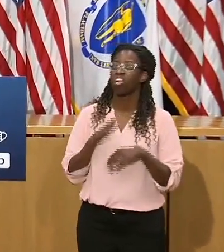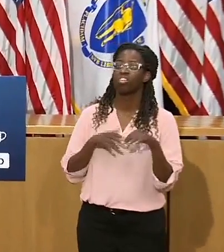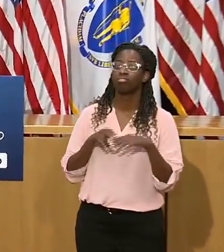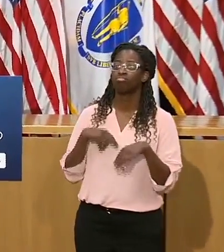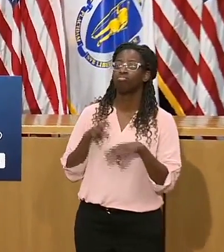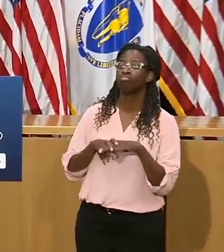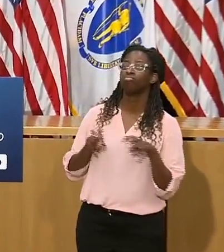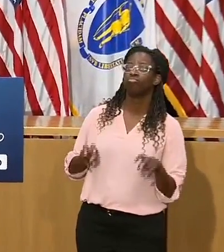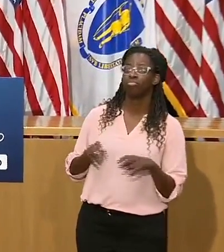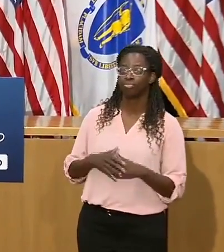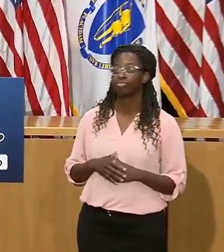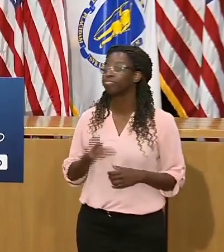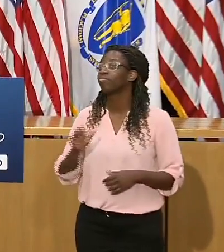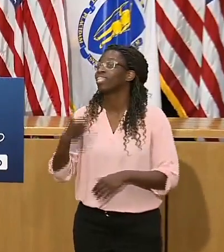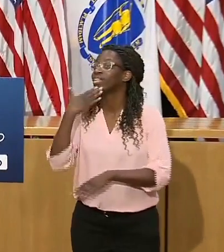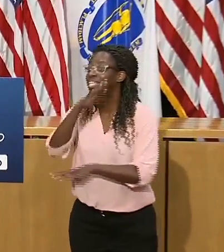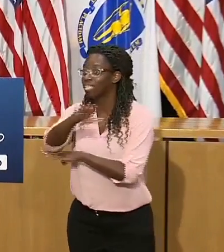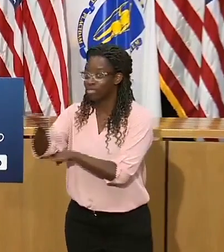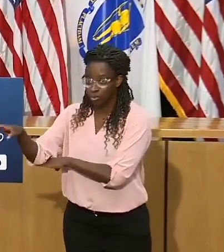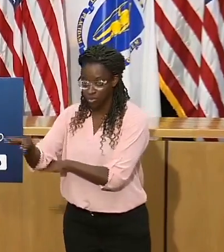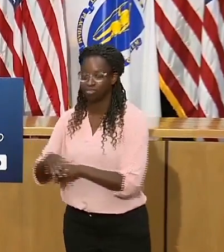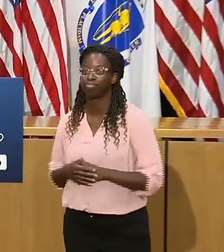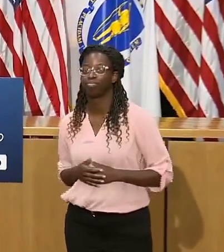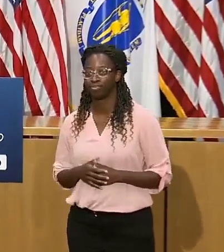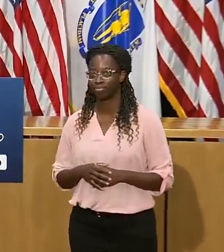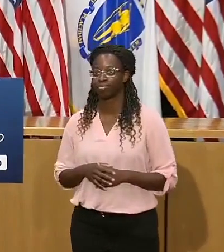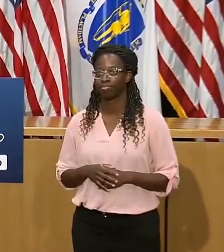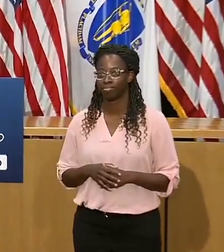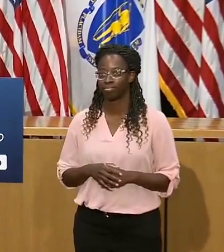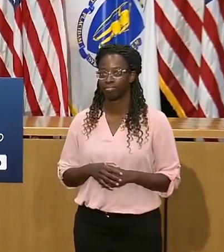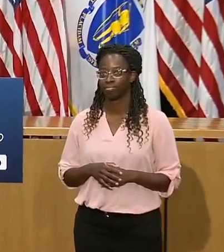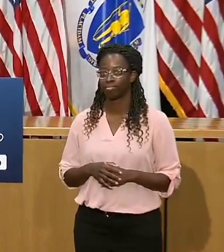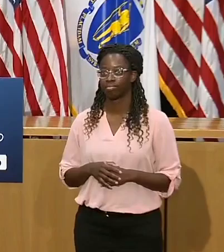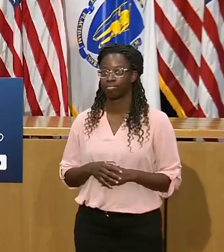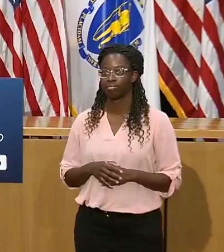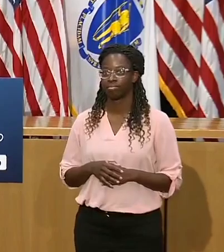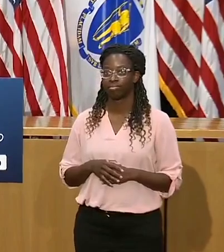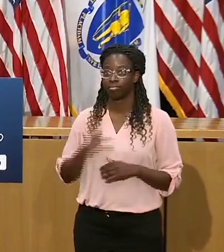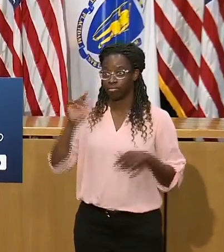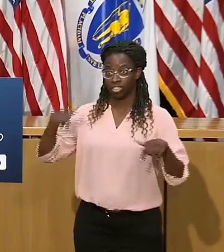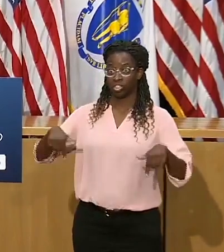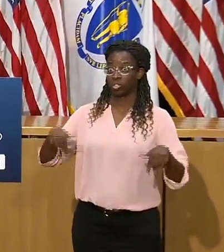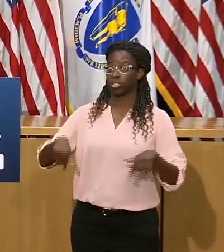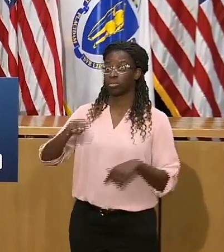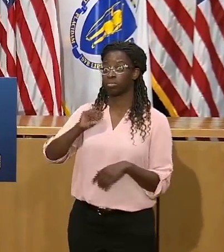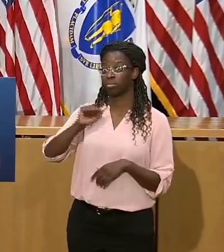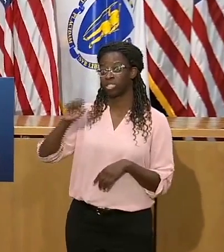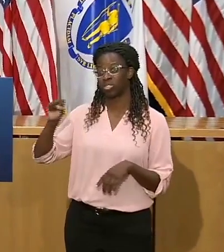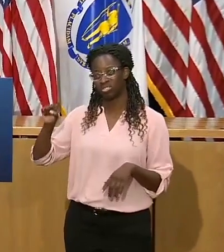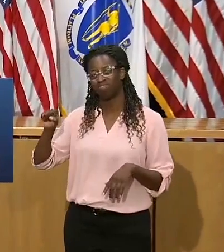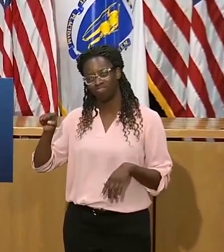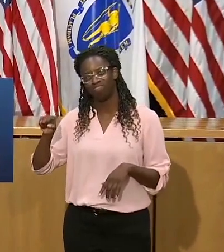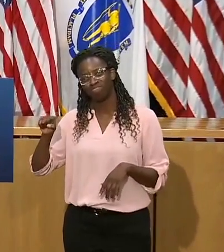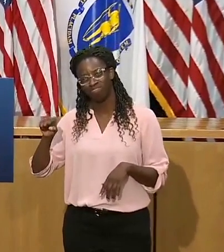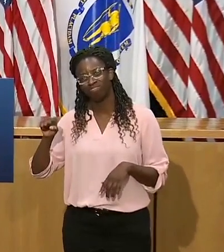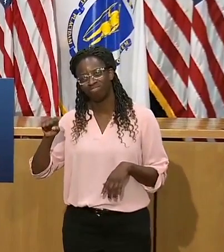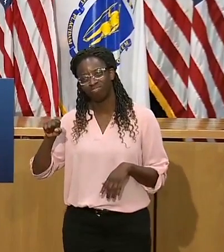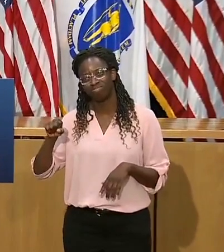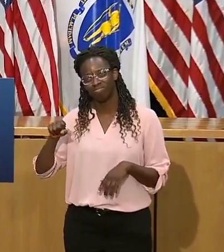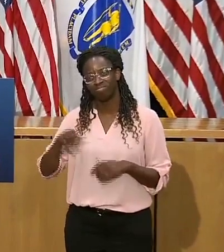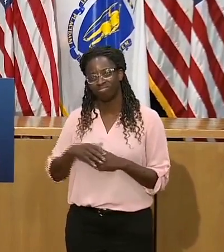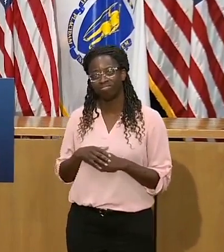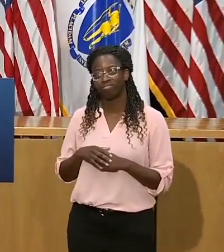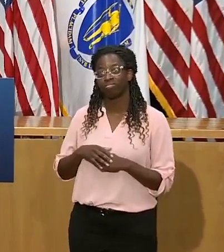So good afternoon. I think as we all know, here in the Commonwealth, Massachusetts was hit very hard and very early by